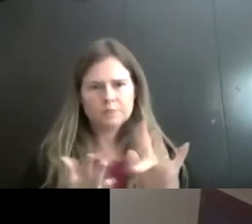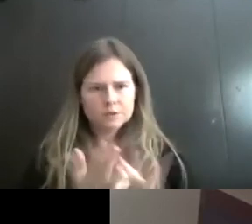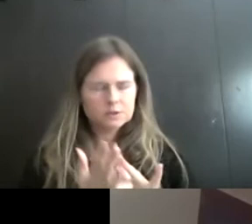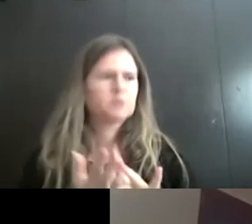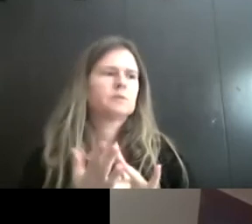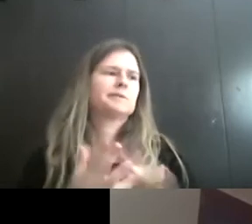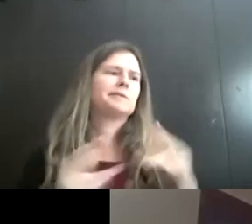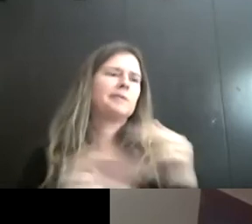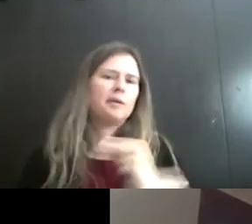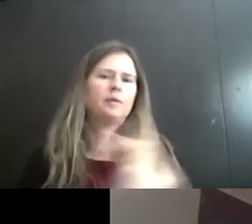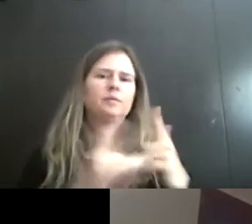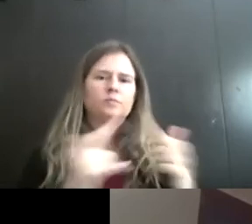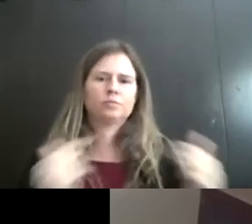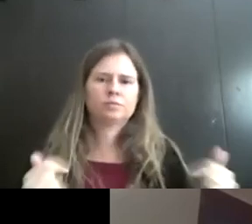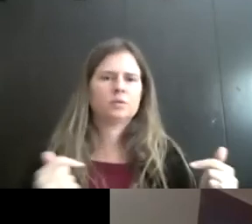So it's one of the things that we're